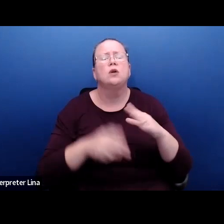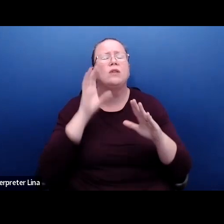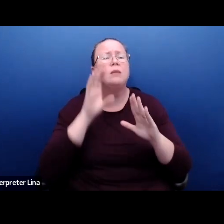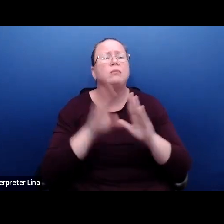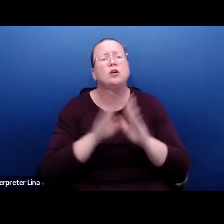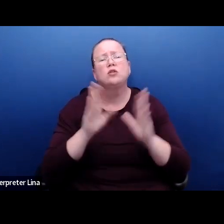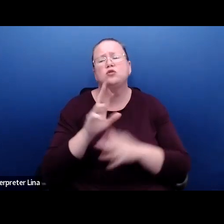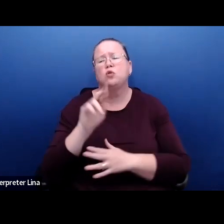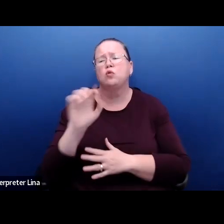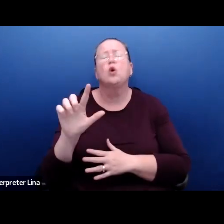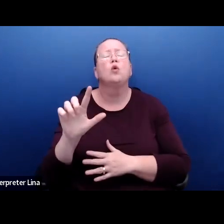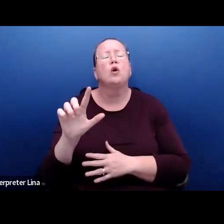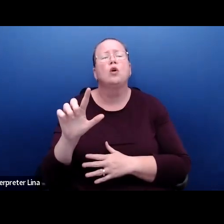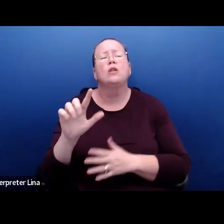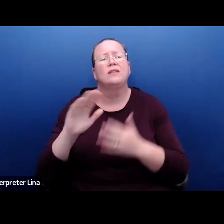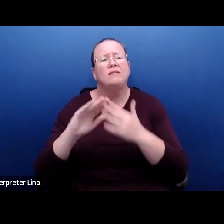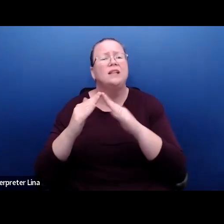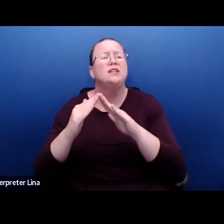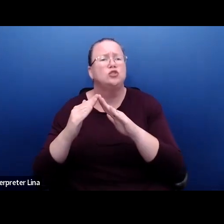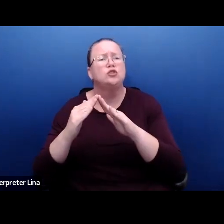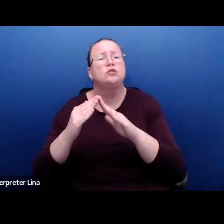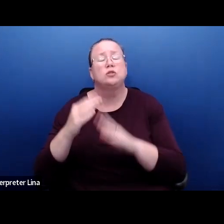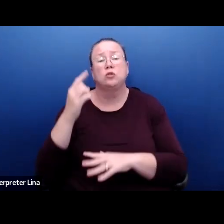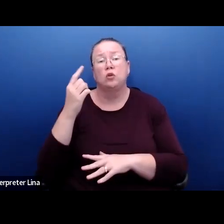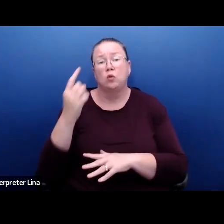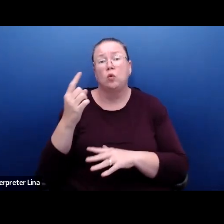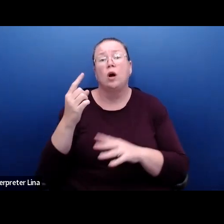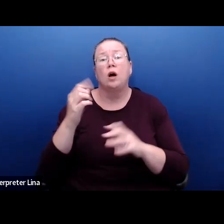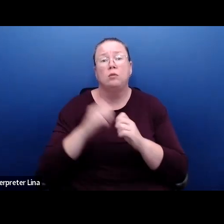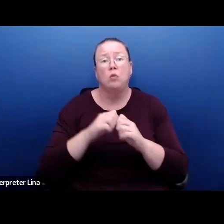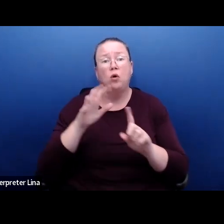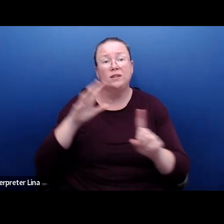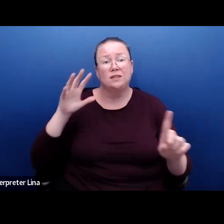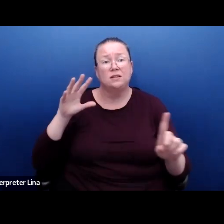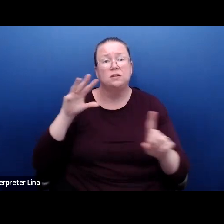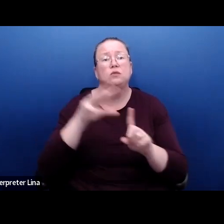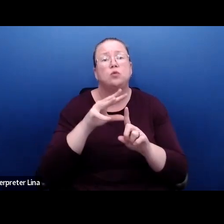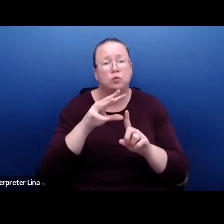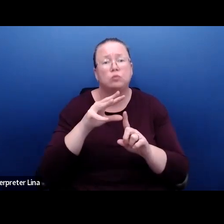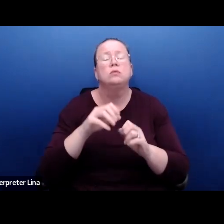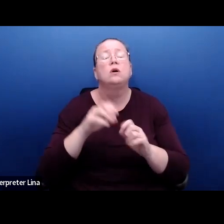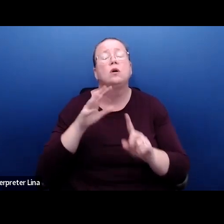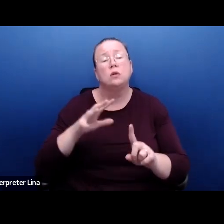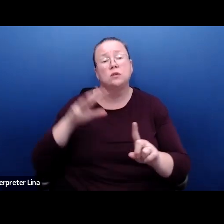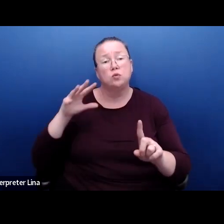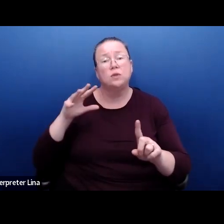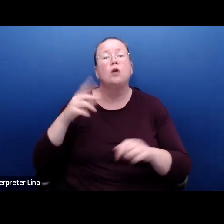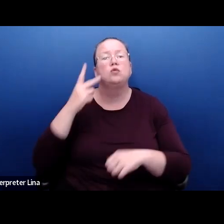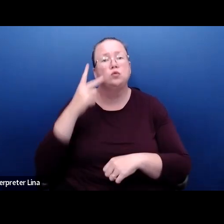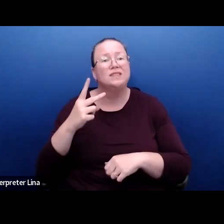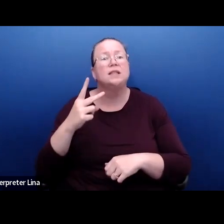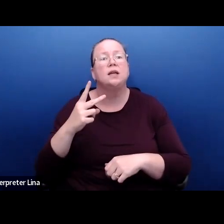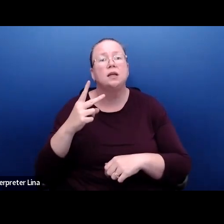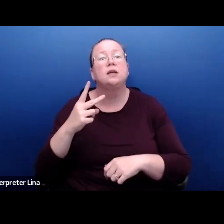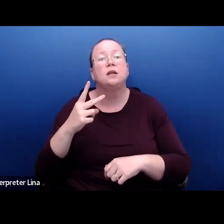little rural village. One's more zoomed out, one's more zoomed in. So in the more zoomed out one, you can see